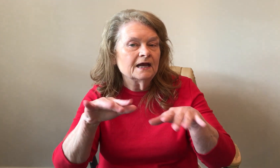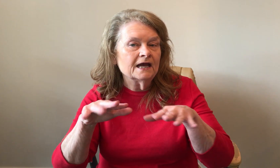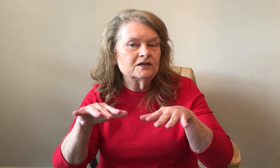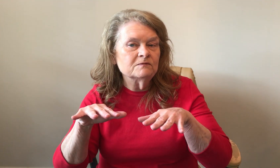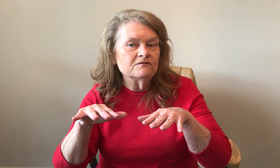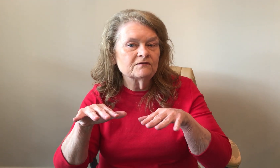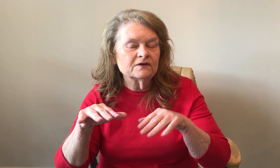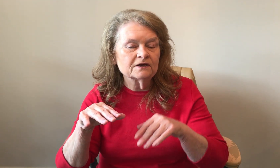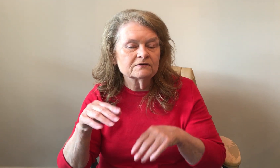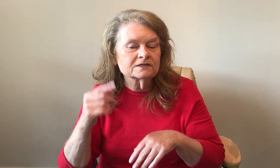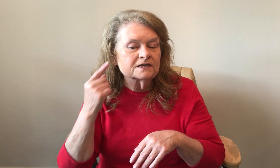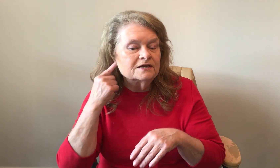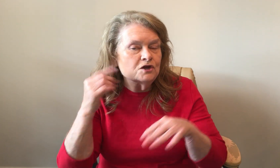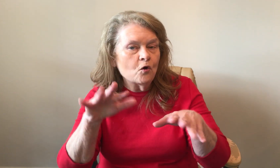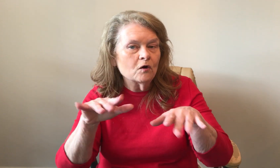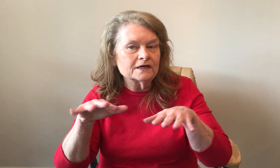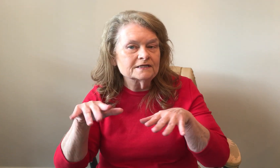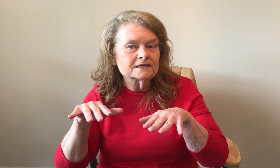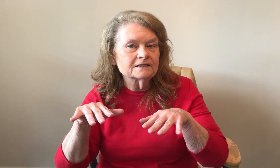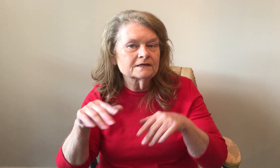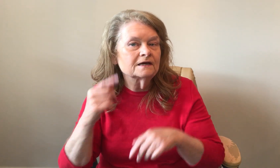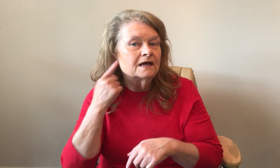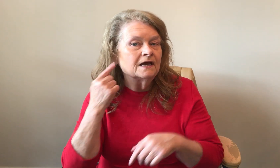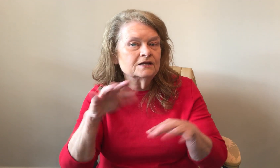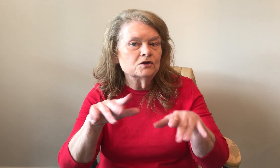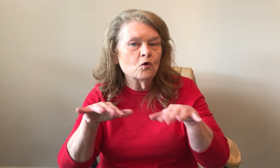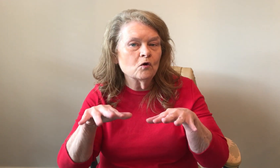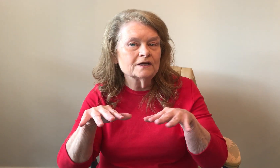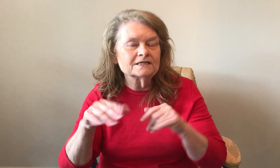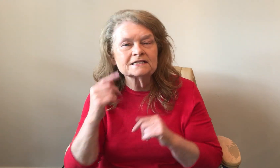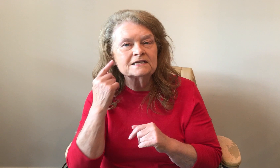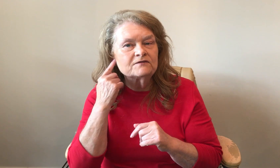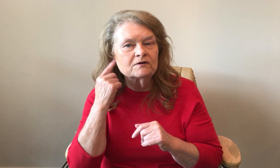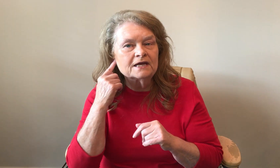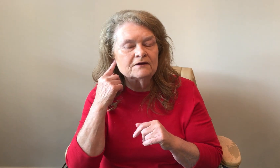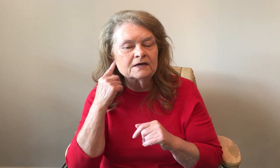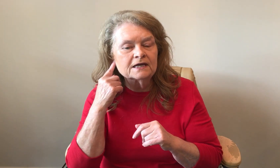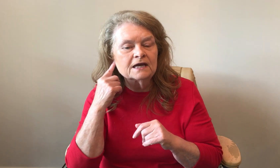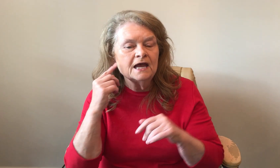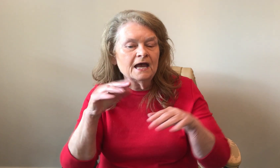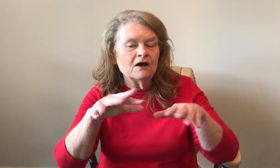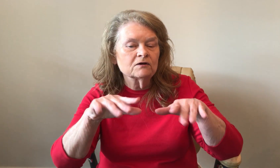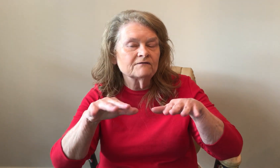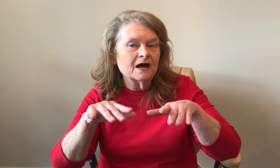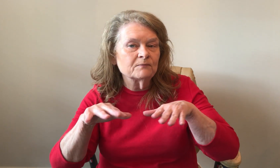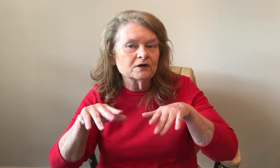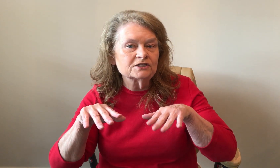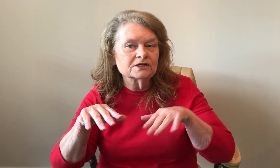and you move your fingers. Noise, as if you're hearing, or the vibration.